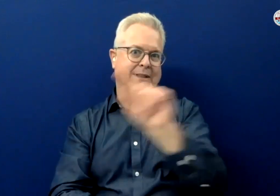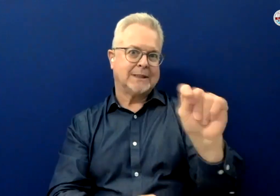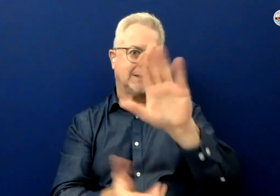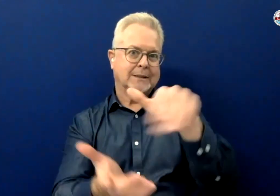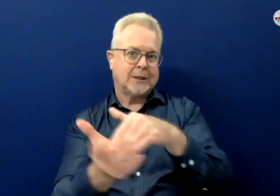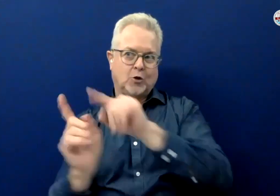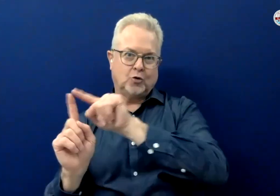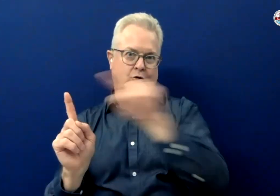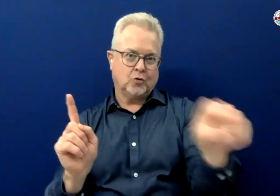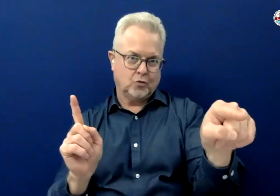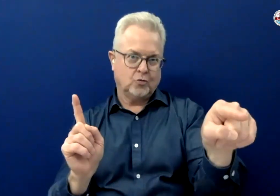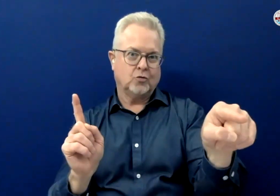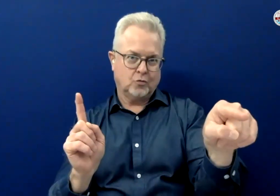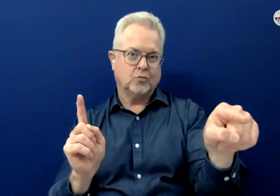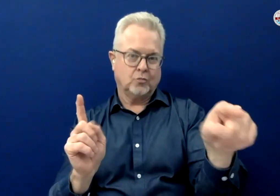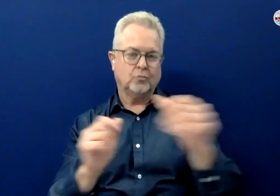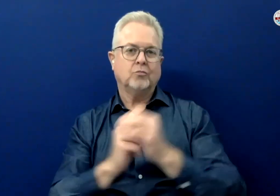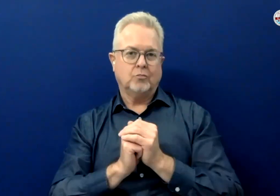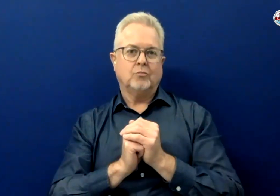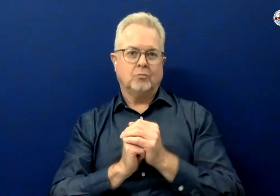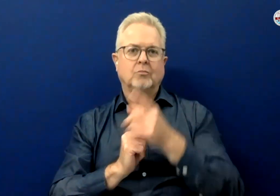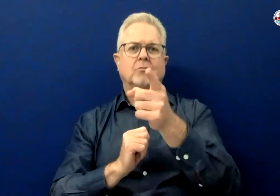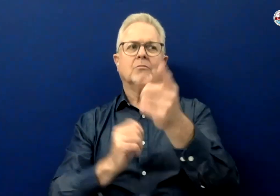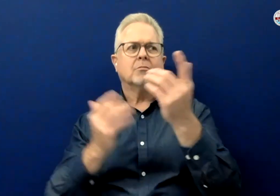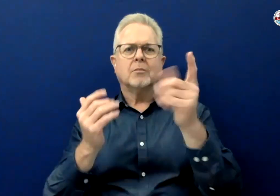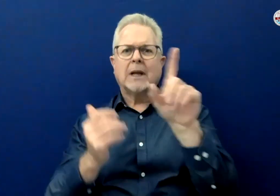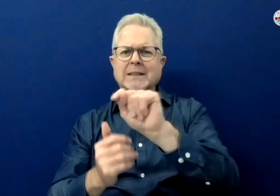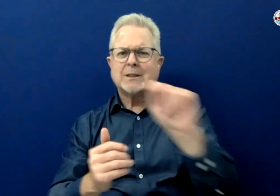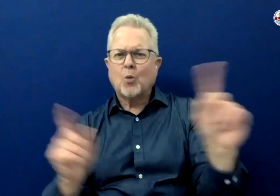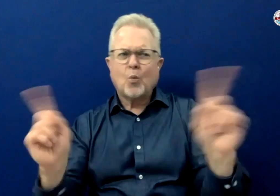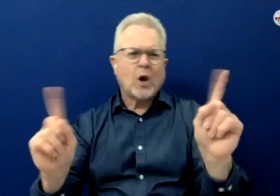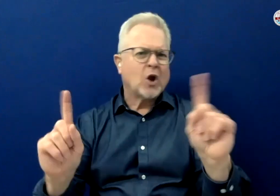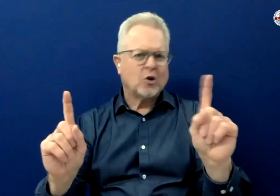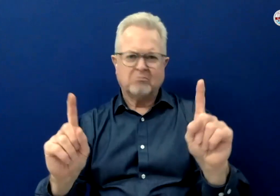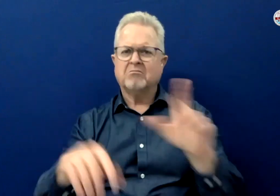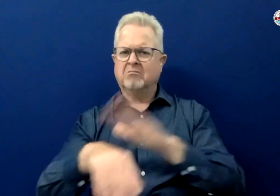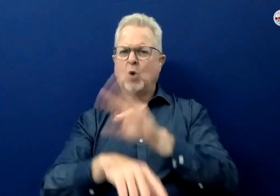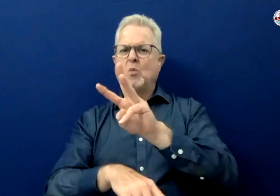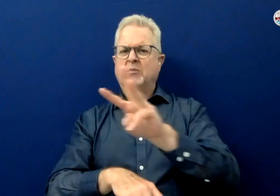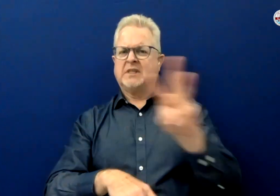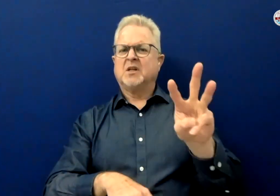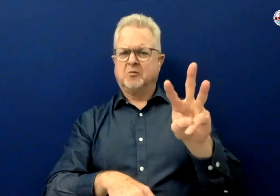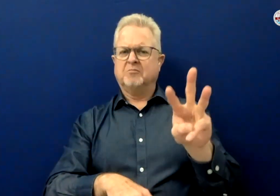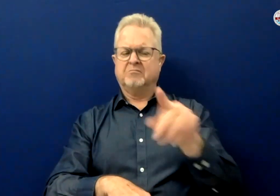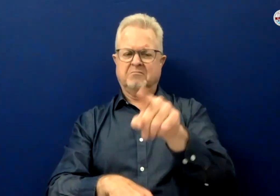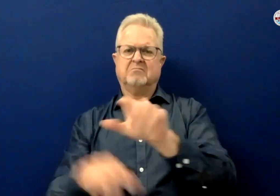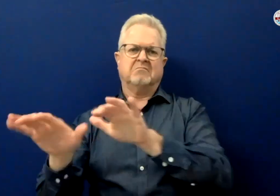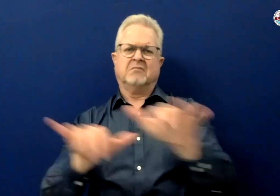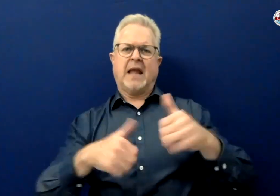have to go to a certain facility to be tested. And once you go there, they will tell you where to go. And the website